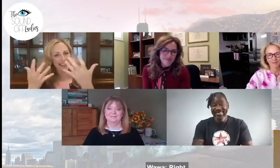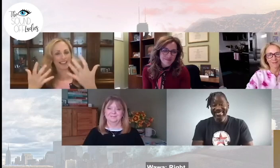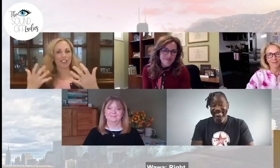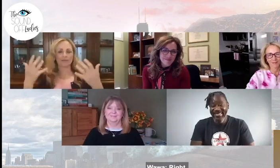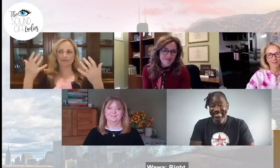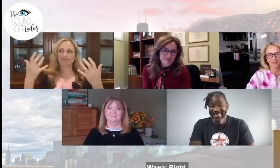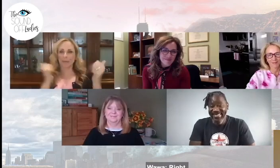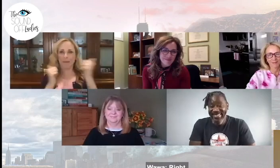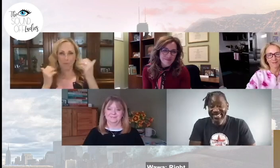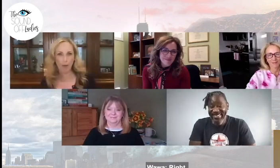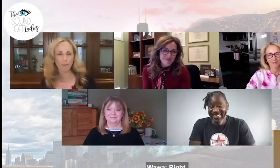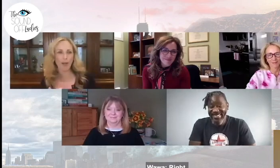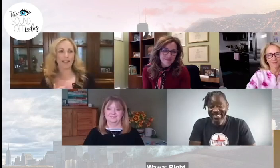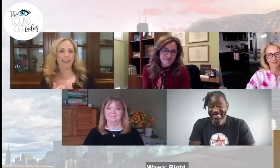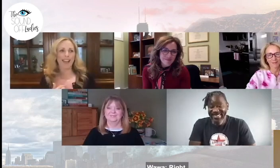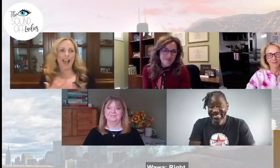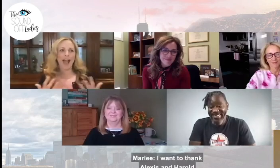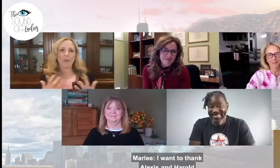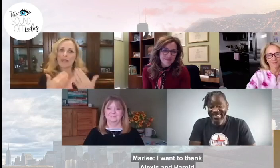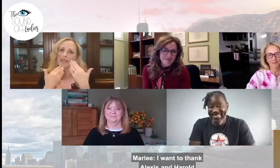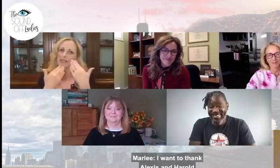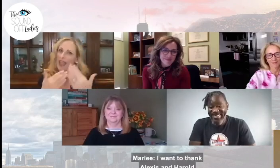ASL performer, right?